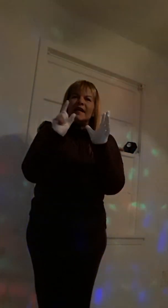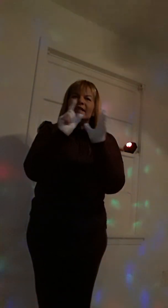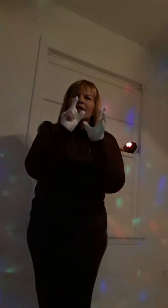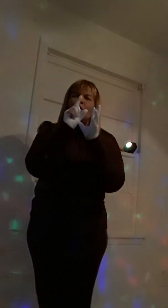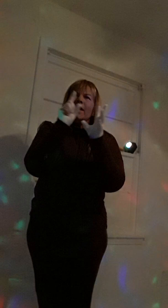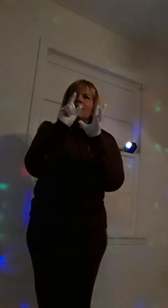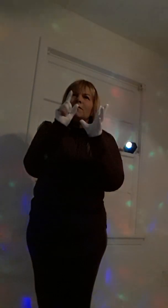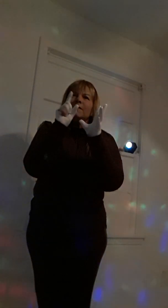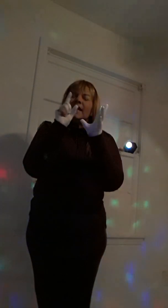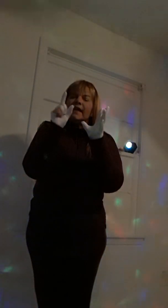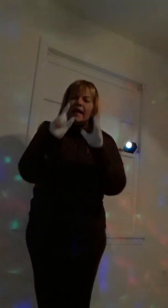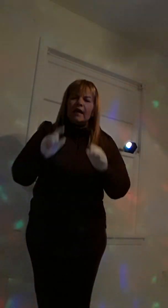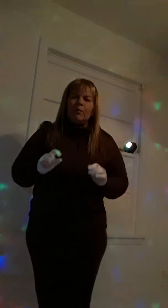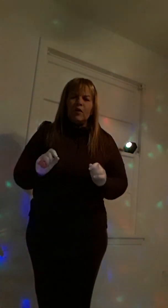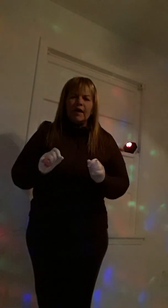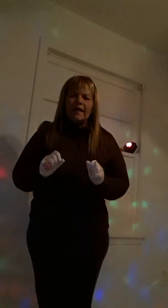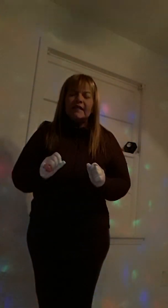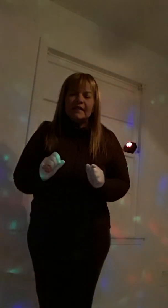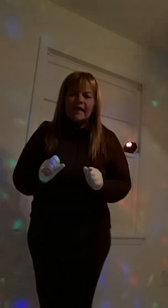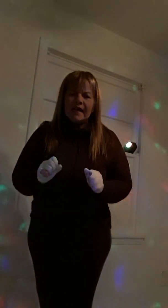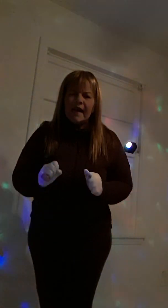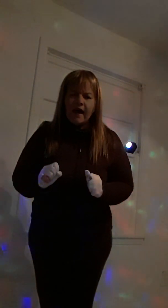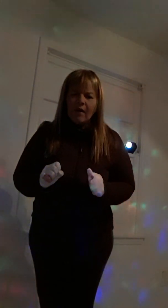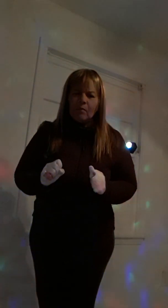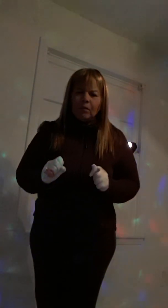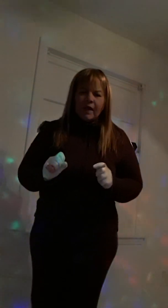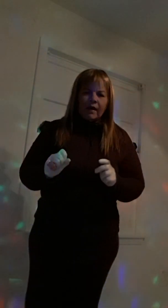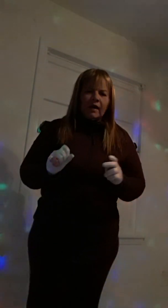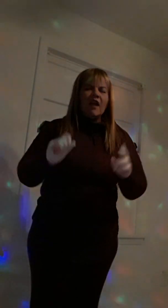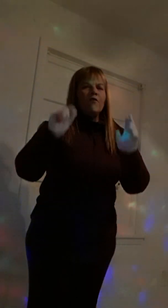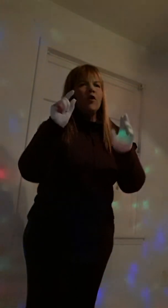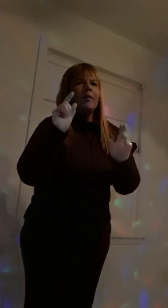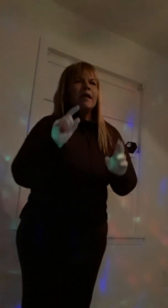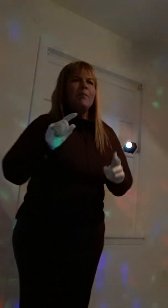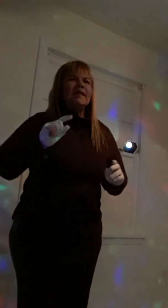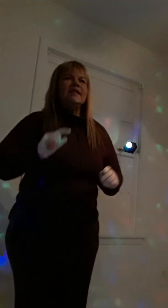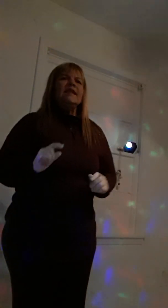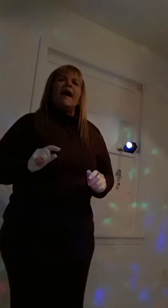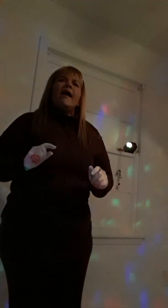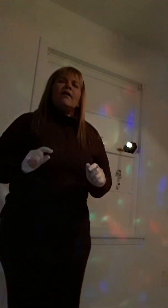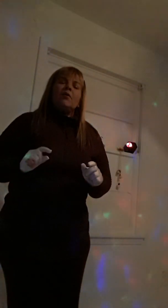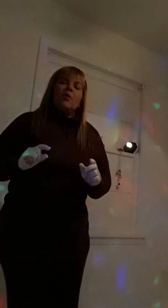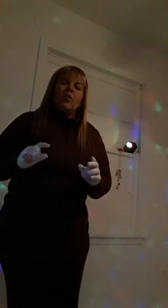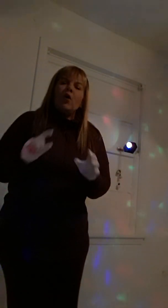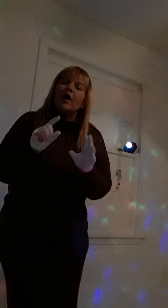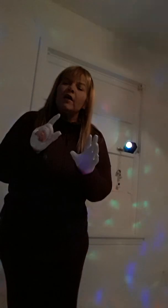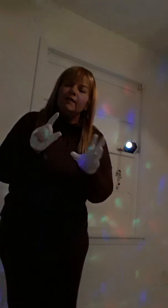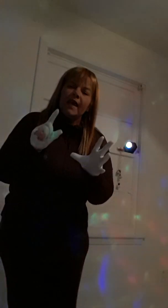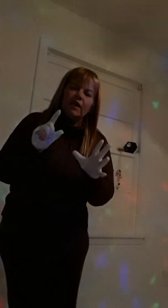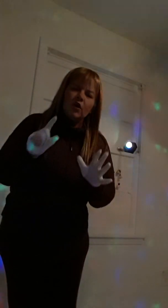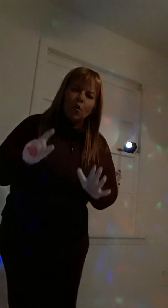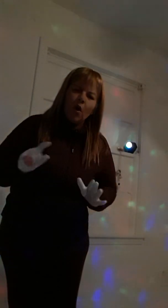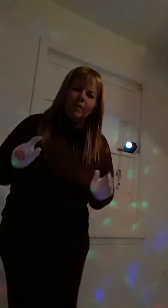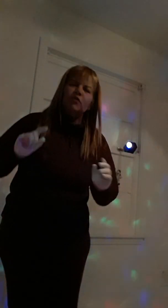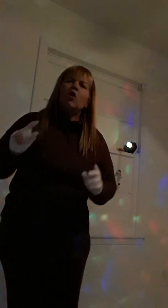the way of thinking. Porque ese era la forma de pensar where they grew up.